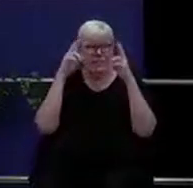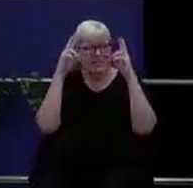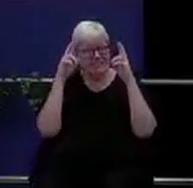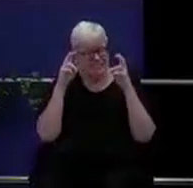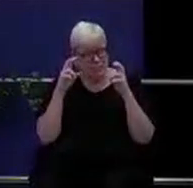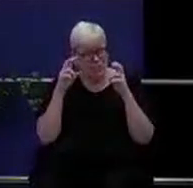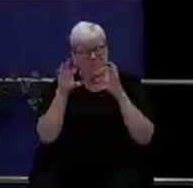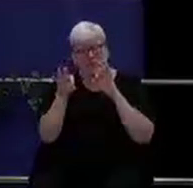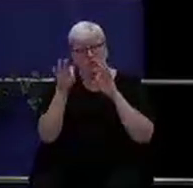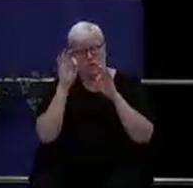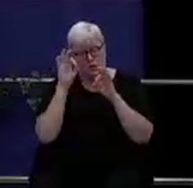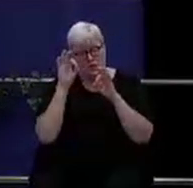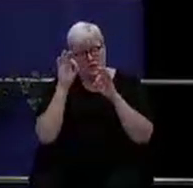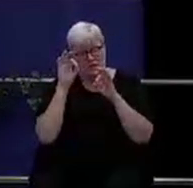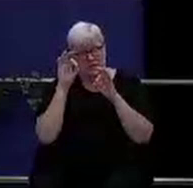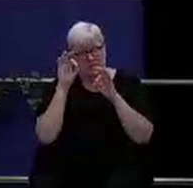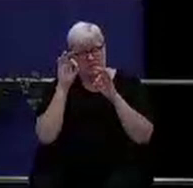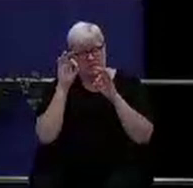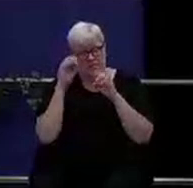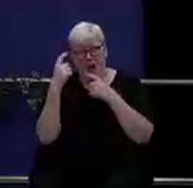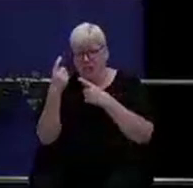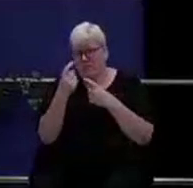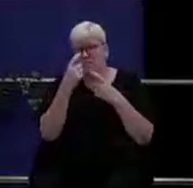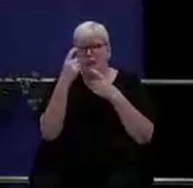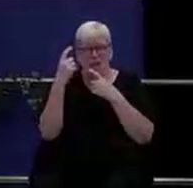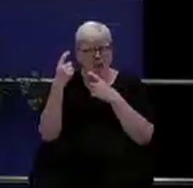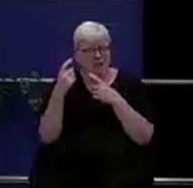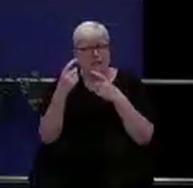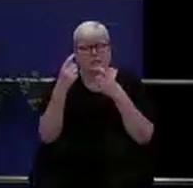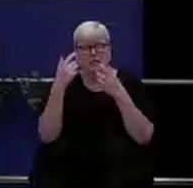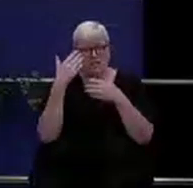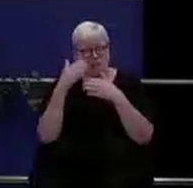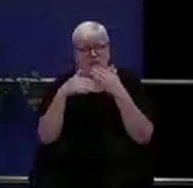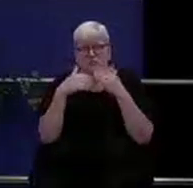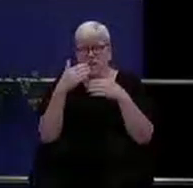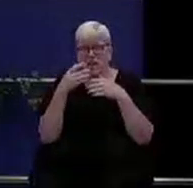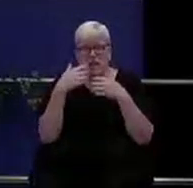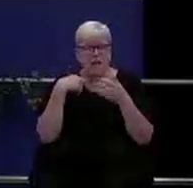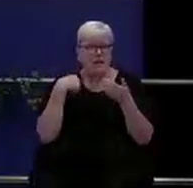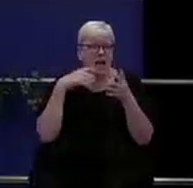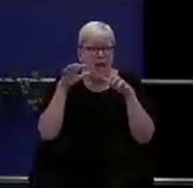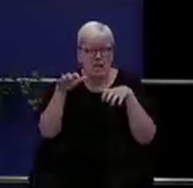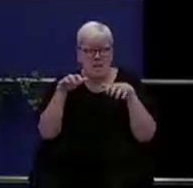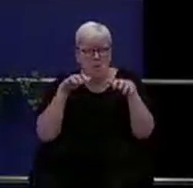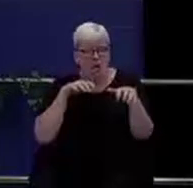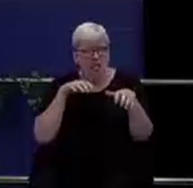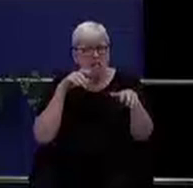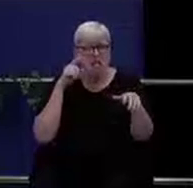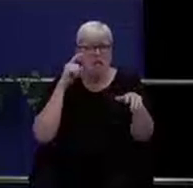chose, which are things like hunting and animal experimentation, and